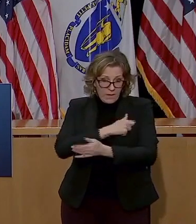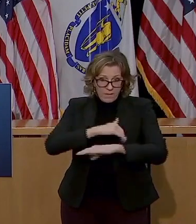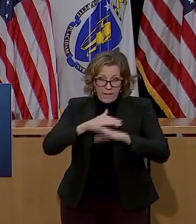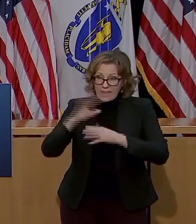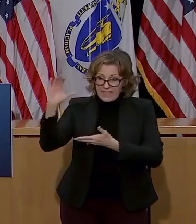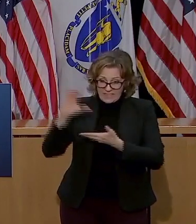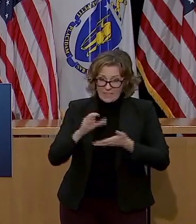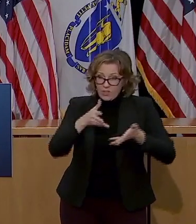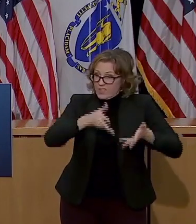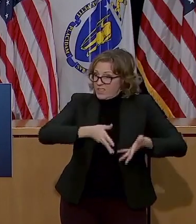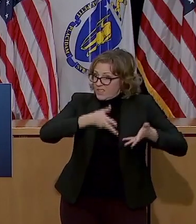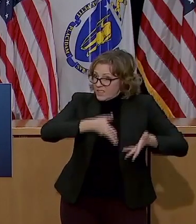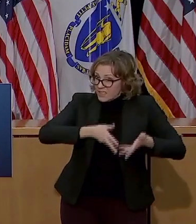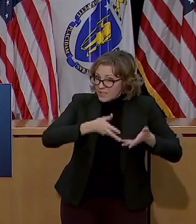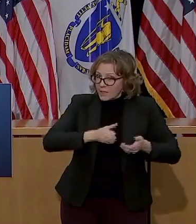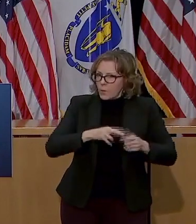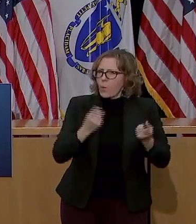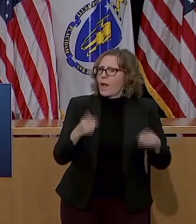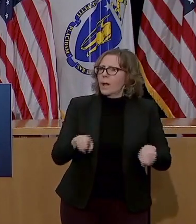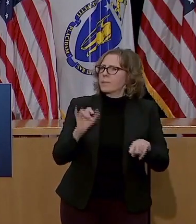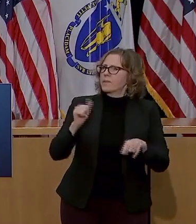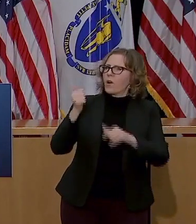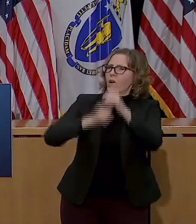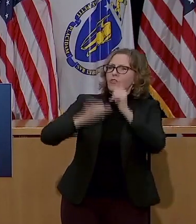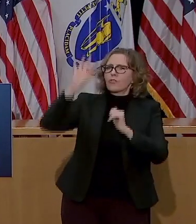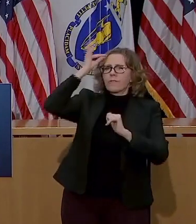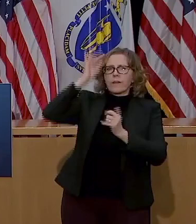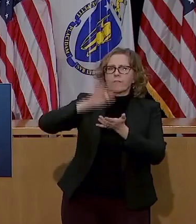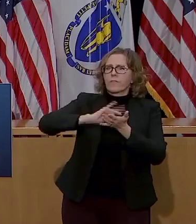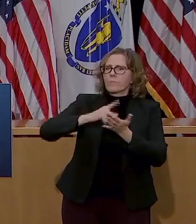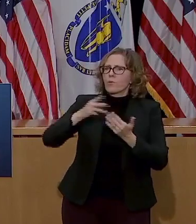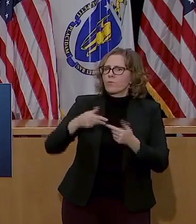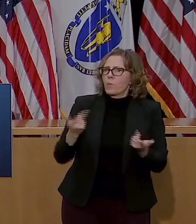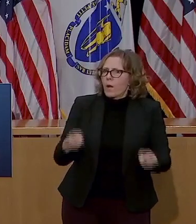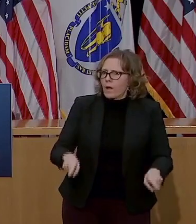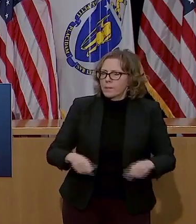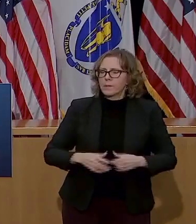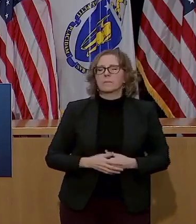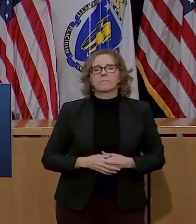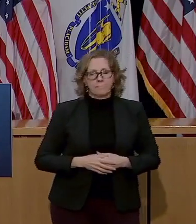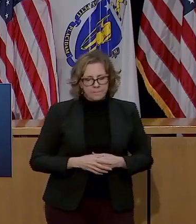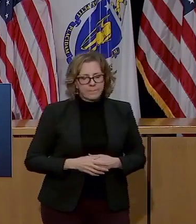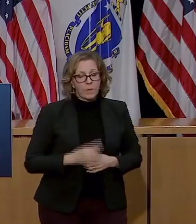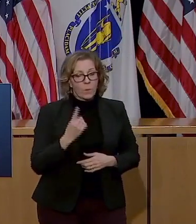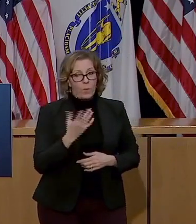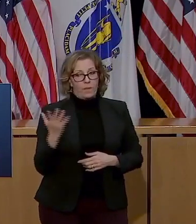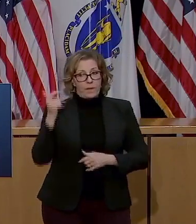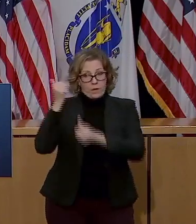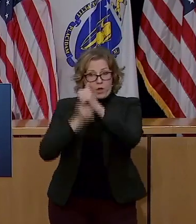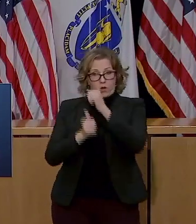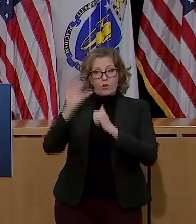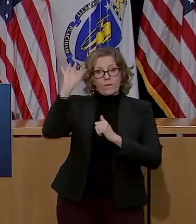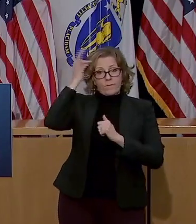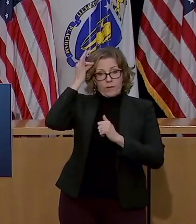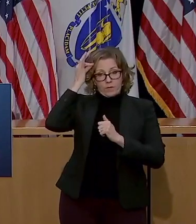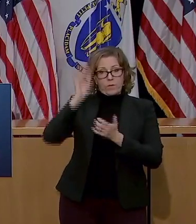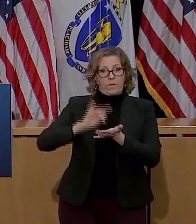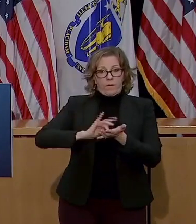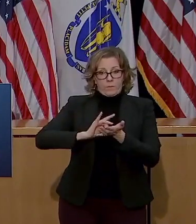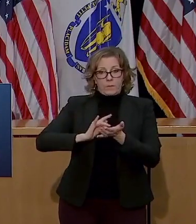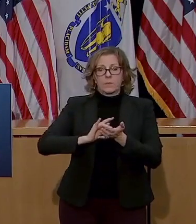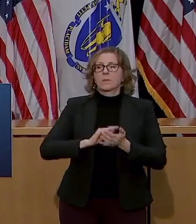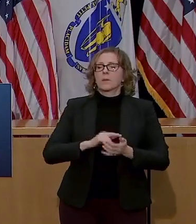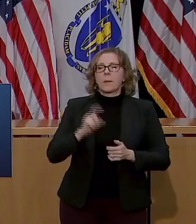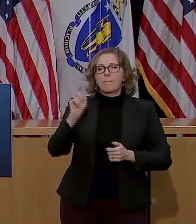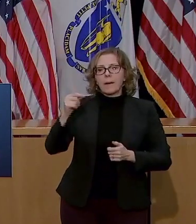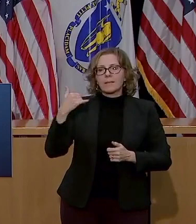Well, the thing to remember about the federal pharmacy program is you had to have enough vaccine available to